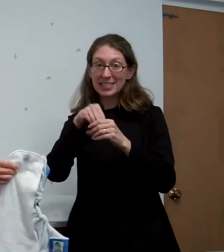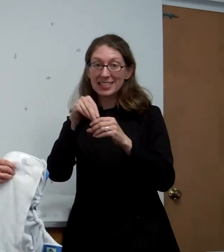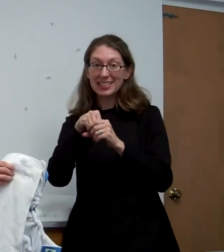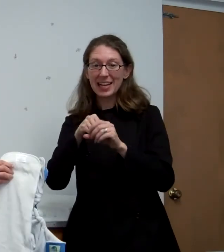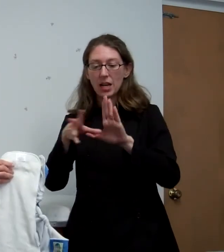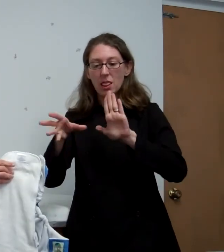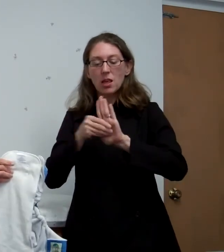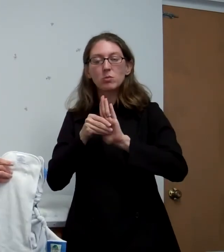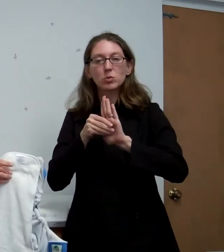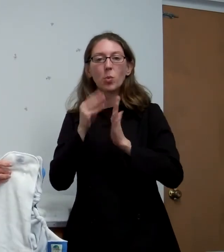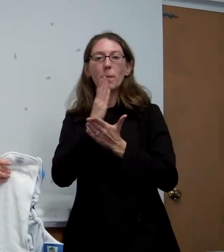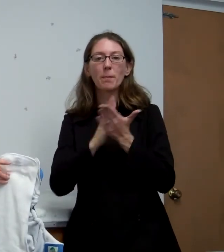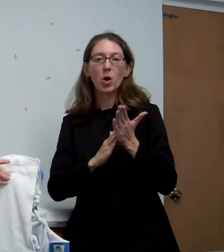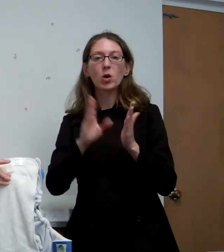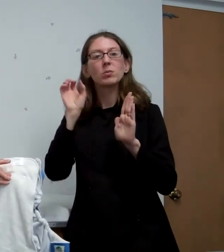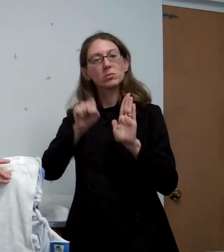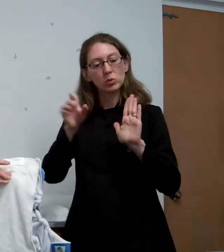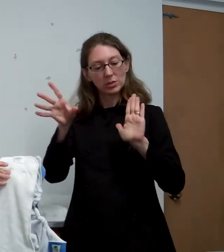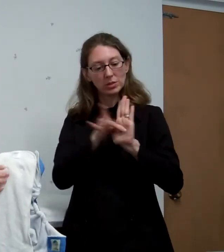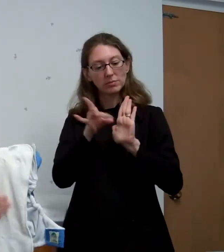for the absorbent layer.